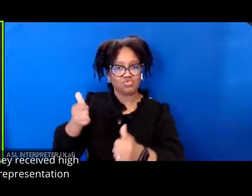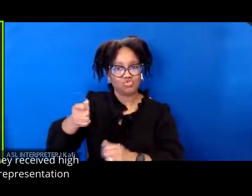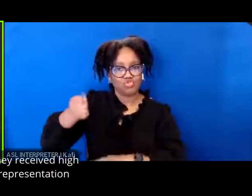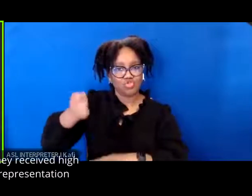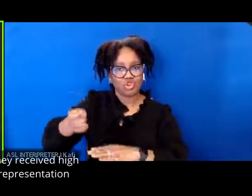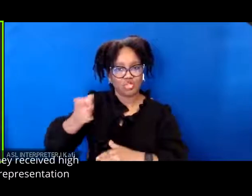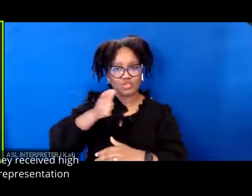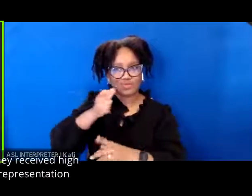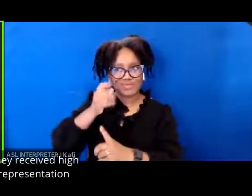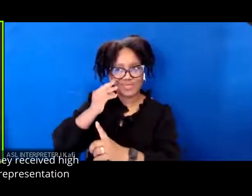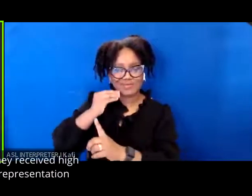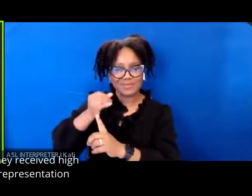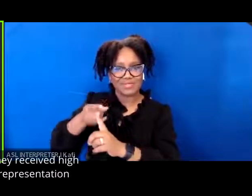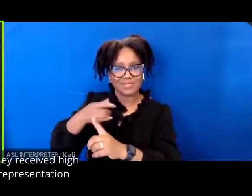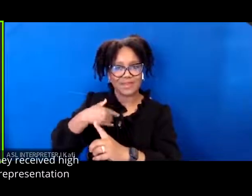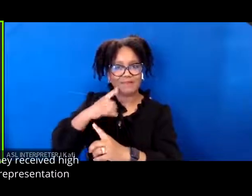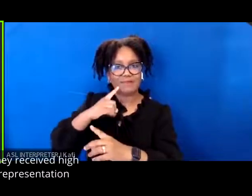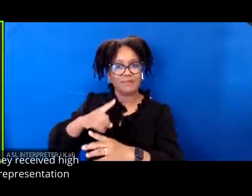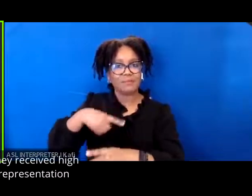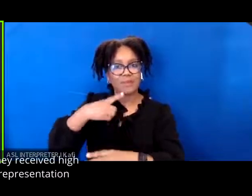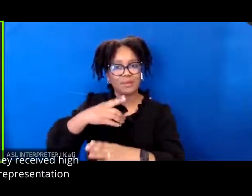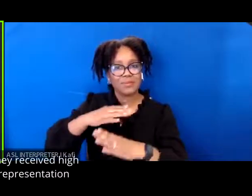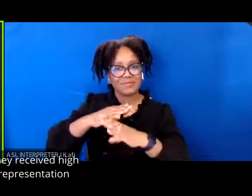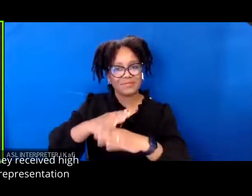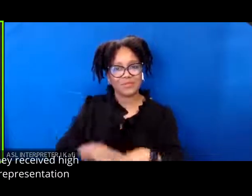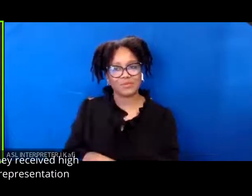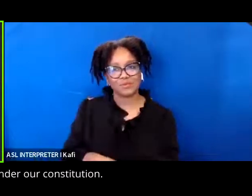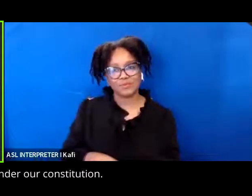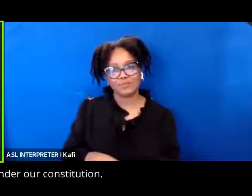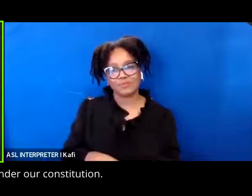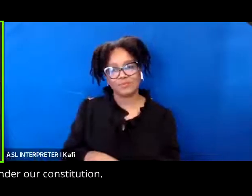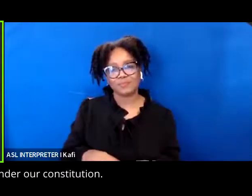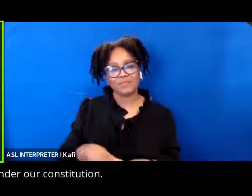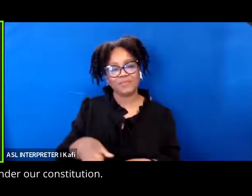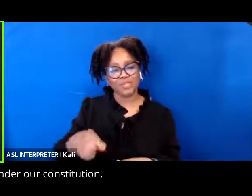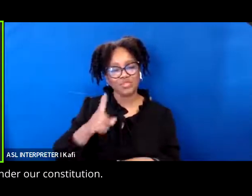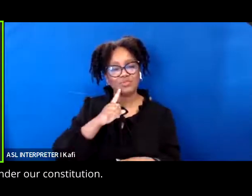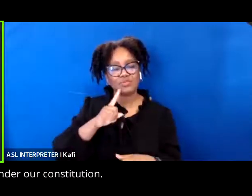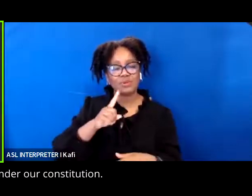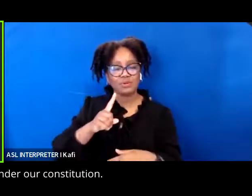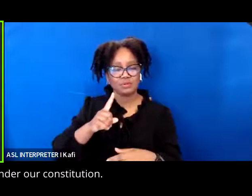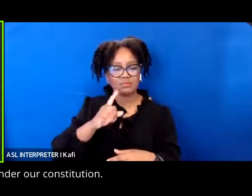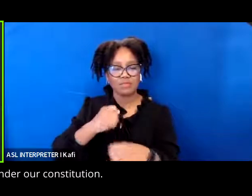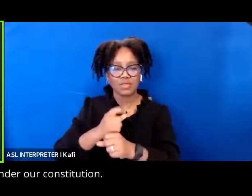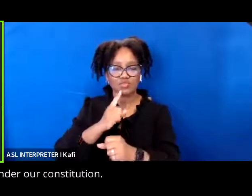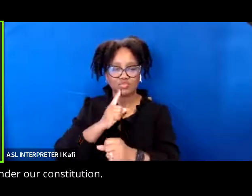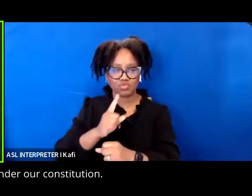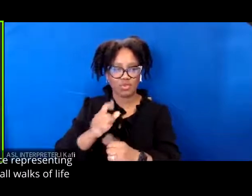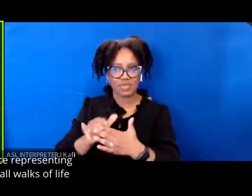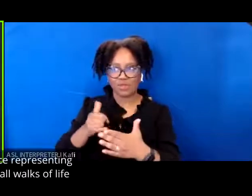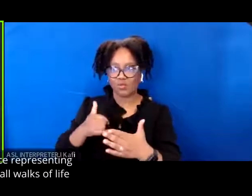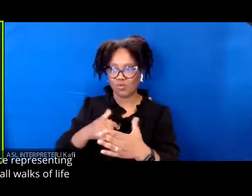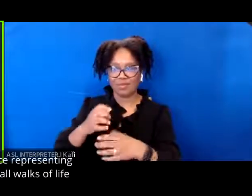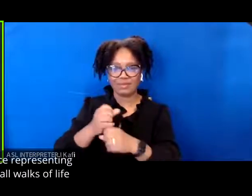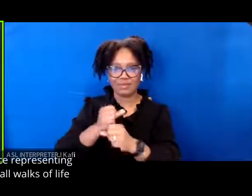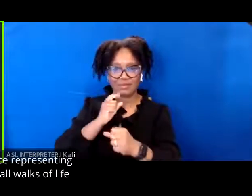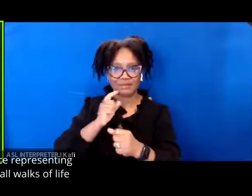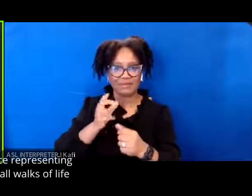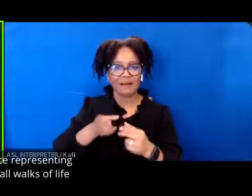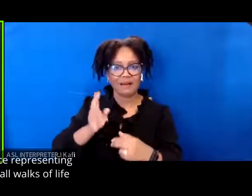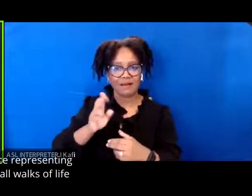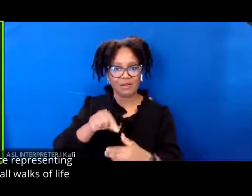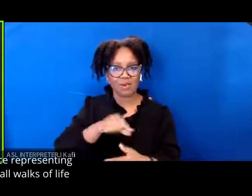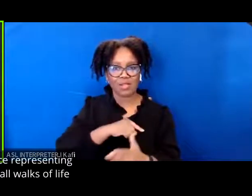court ensures that they received high quality legal representation that's guaranteed under our constitution her experience